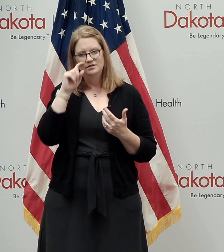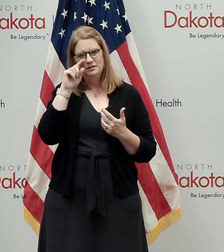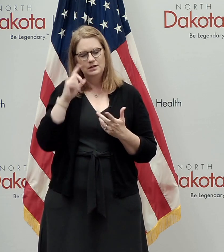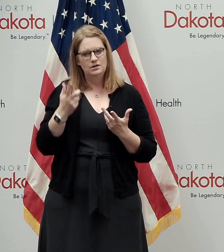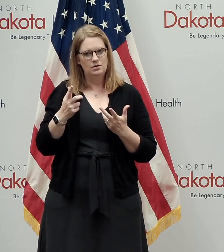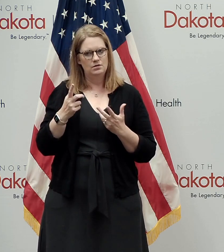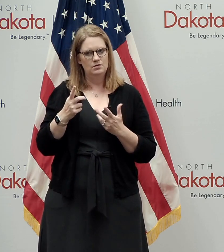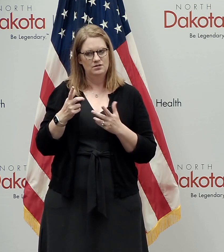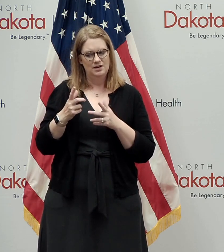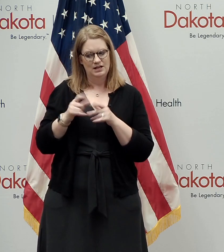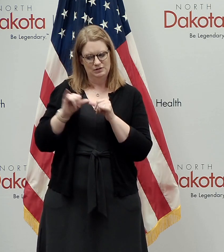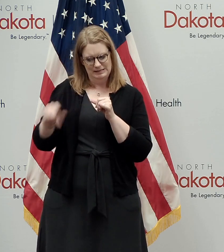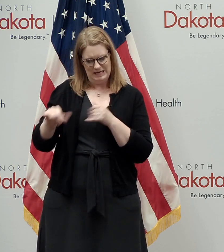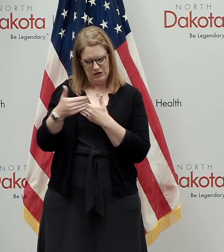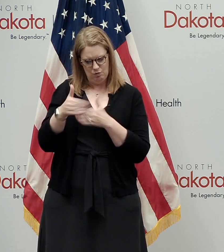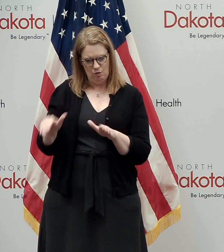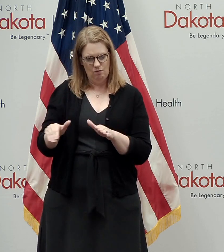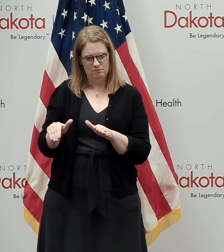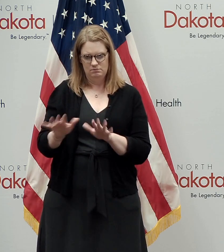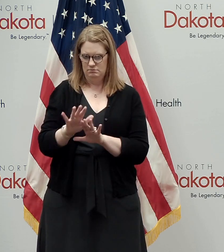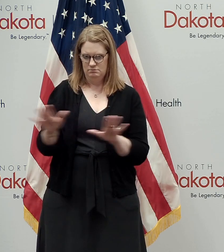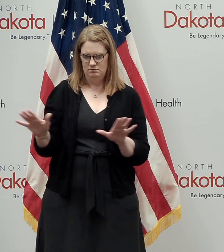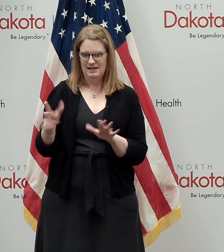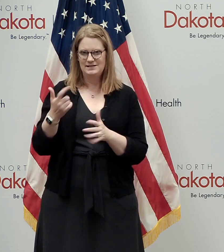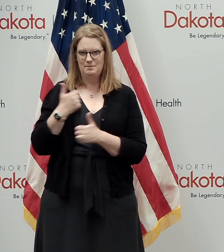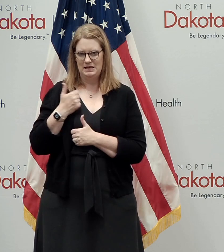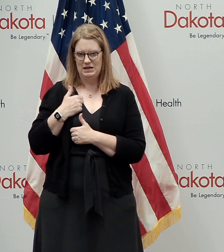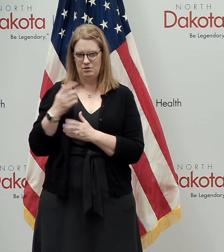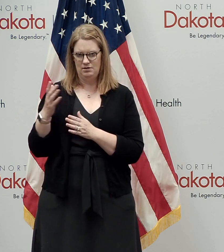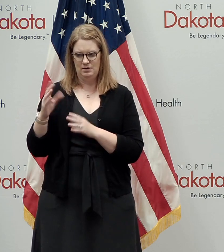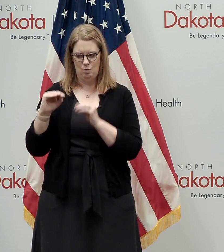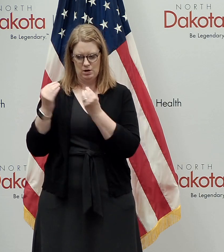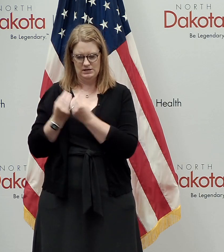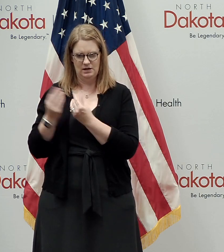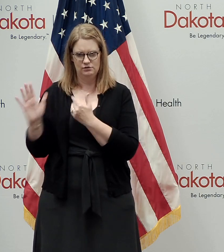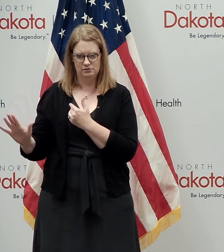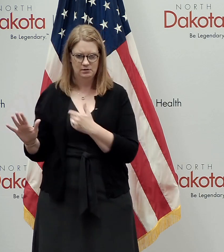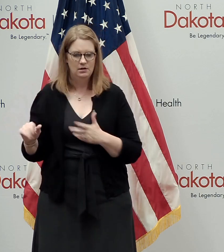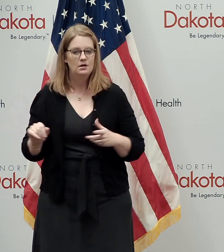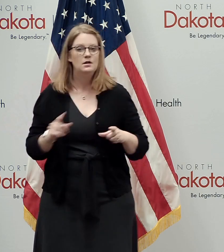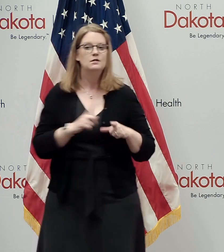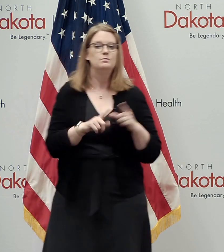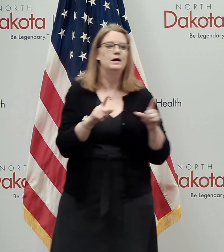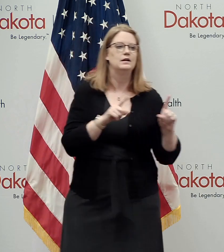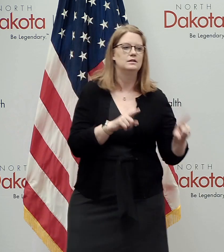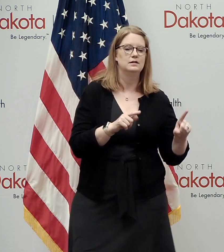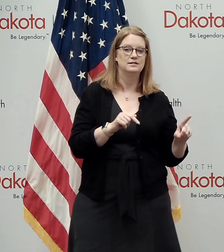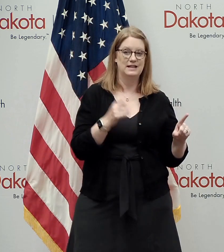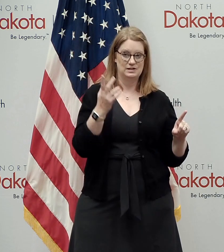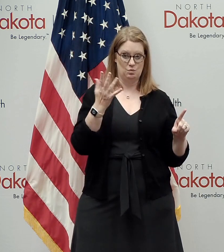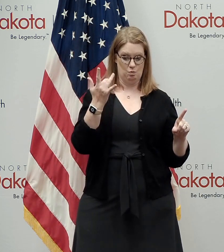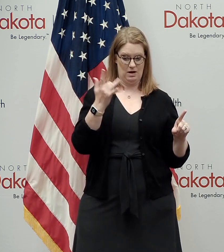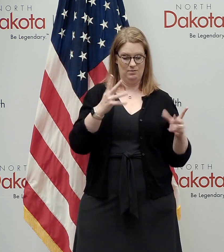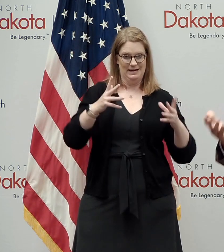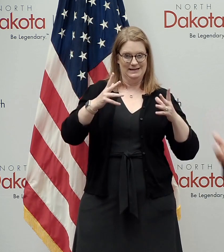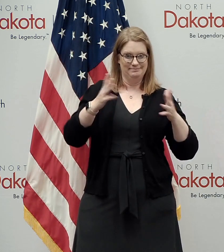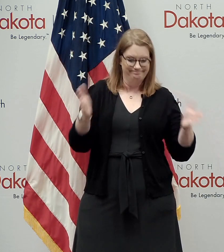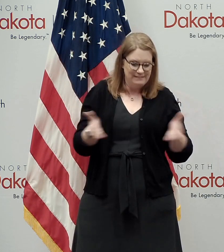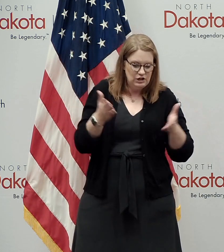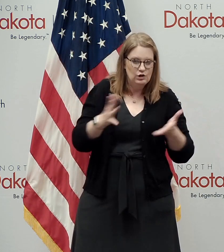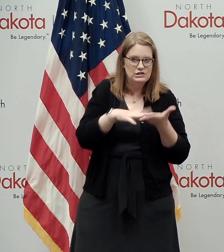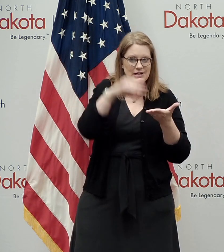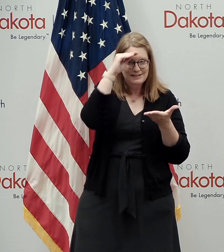military organization, okay? And so we're not that. And that's why we rely on the students to rise to the challenge, and that's why we're trying to make